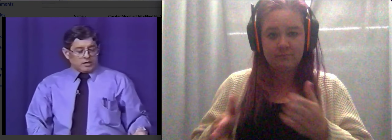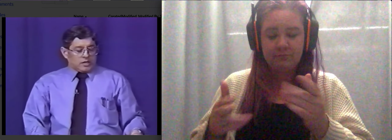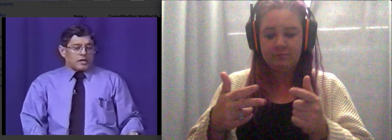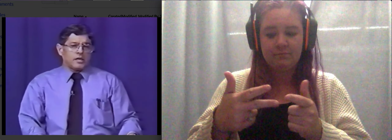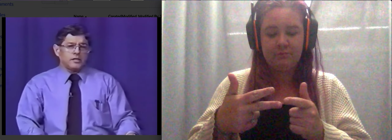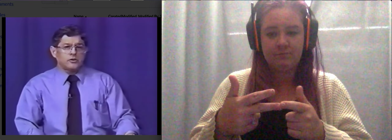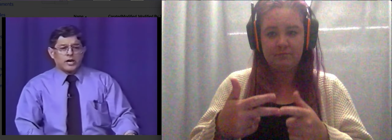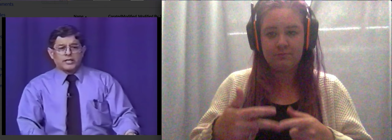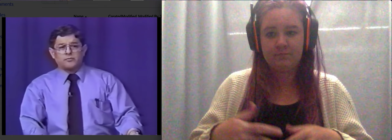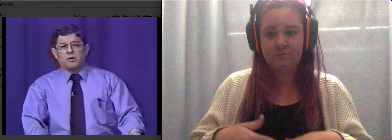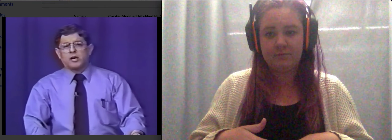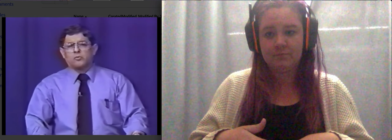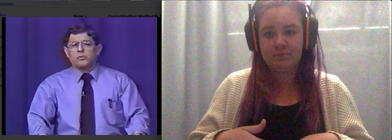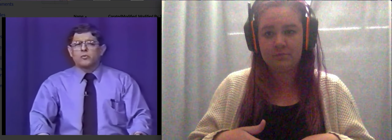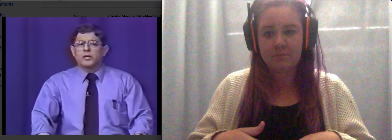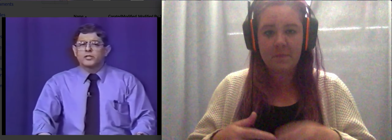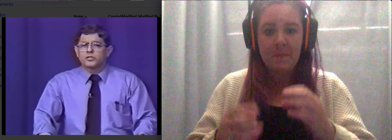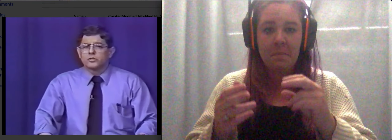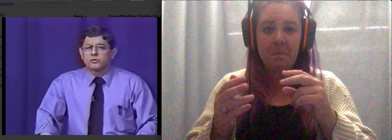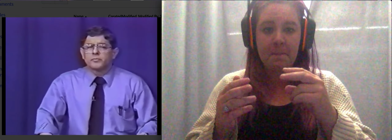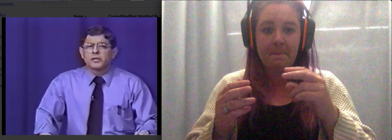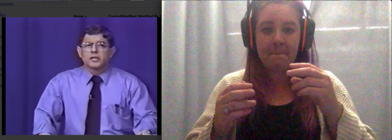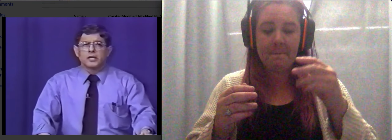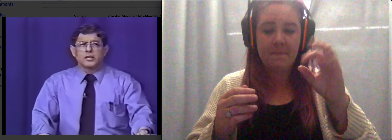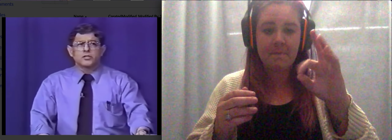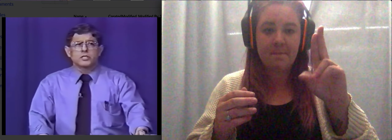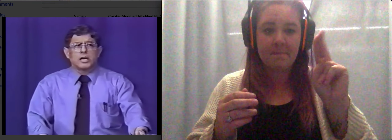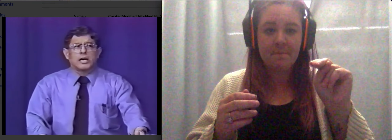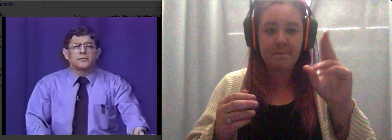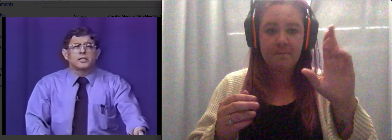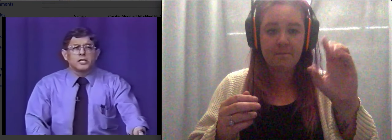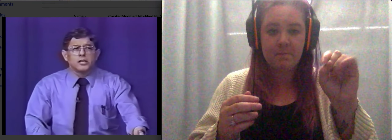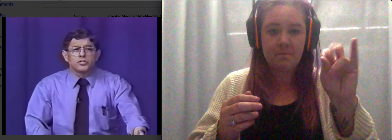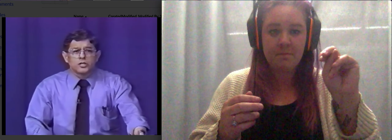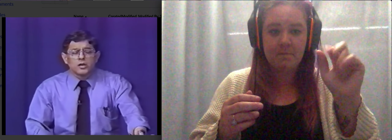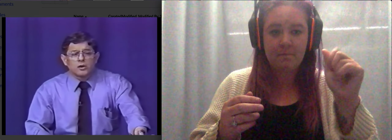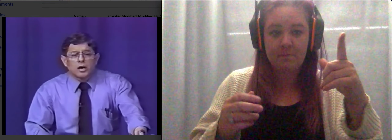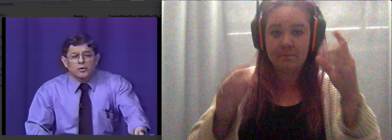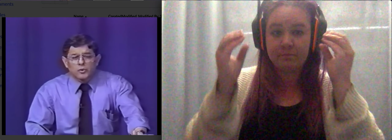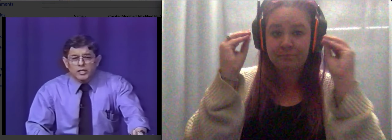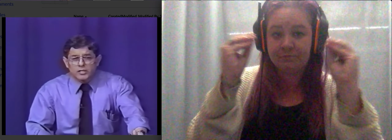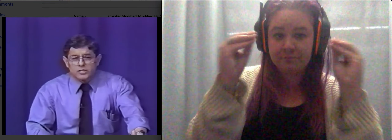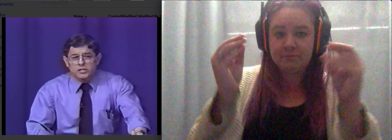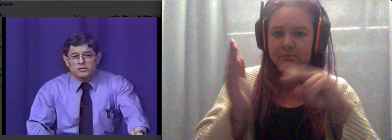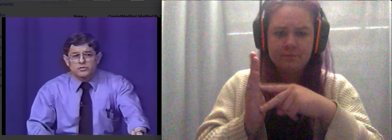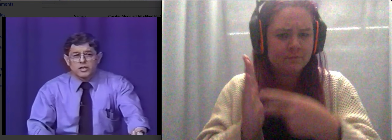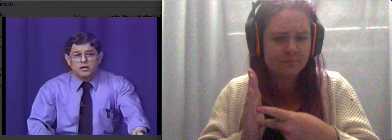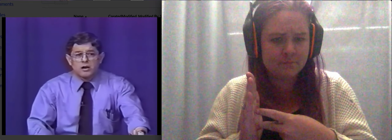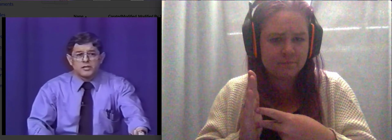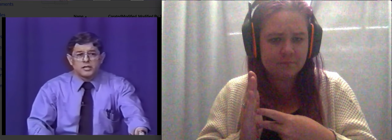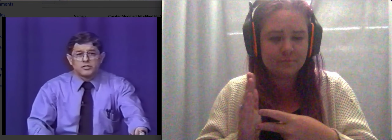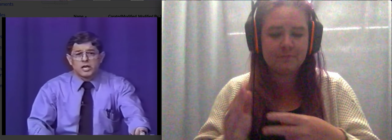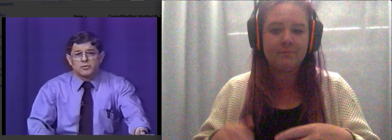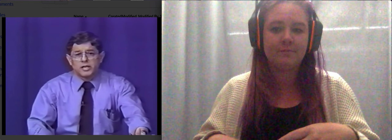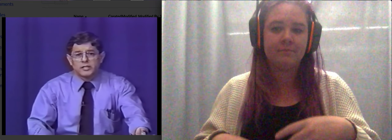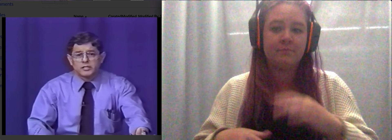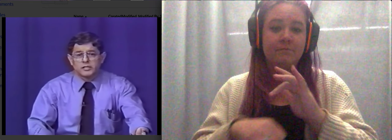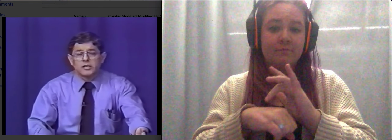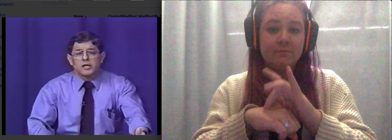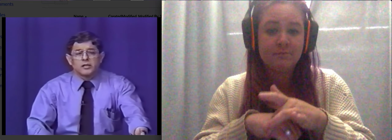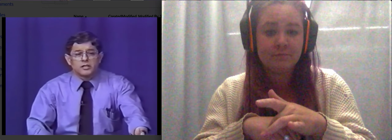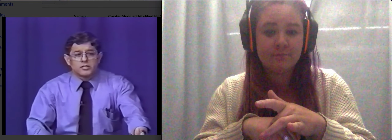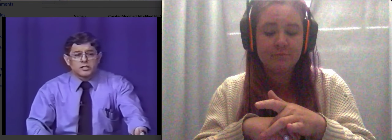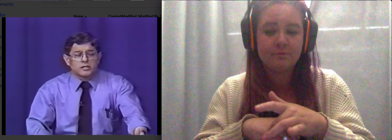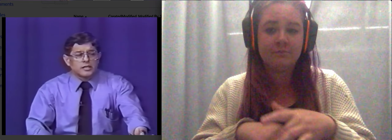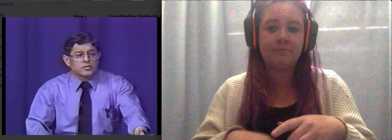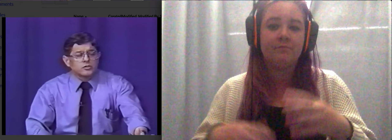the interactive model, what we want to do is teach reading skills and content simultaneously.